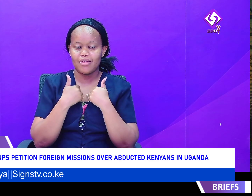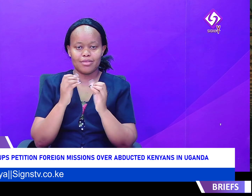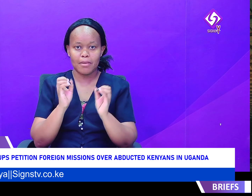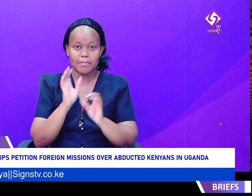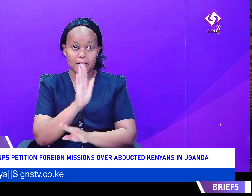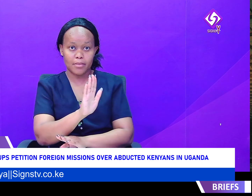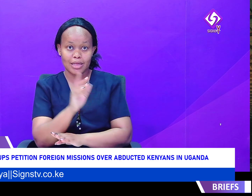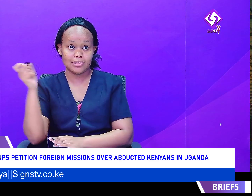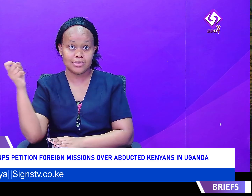salaries.